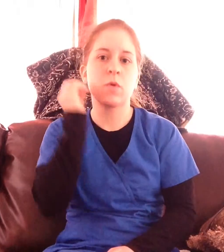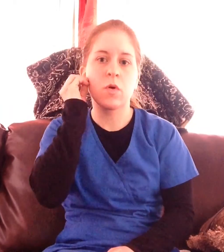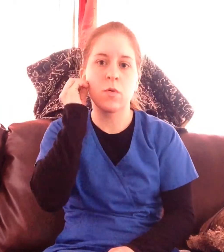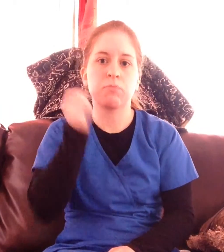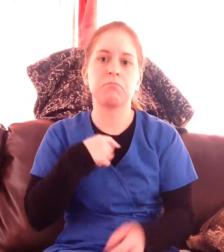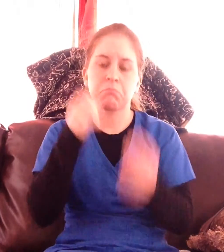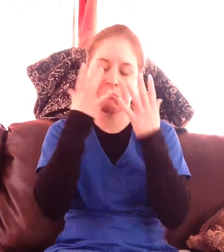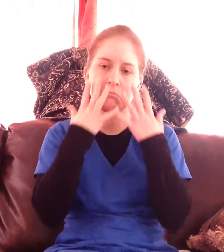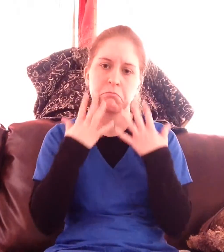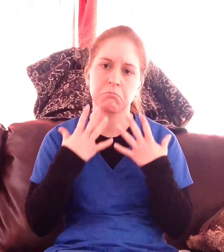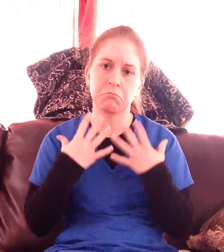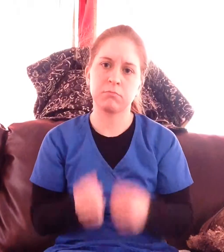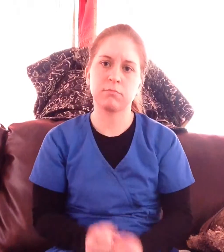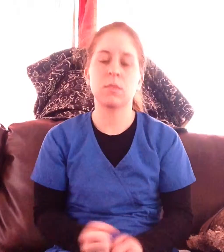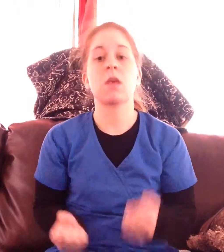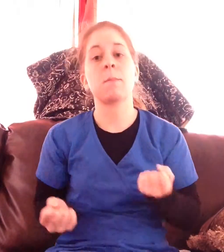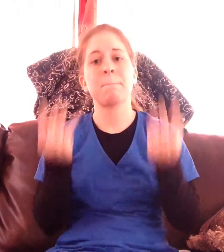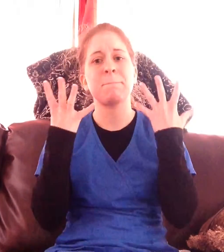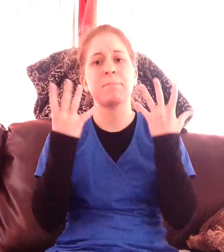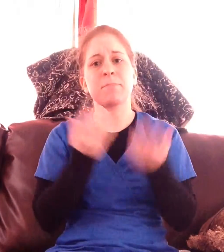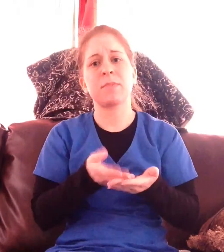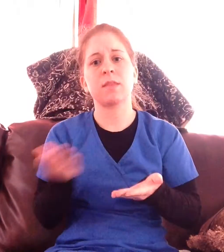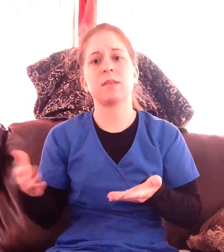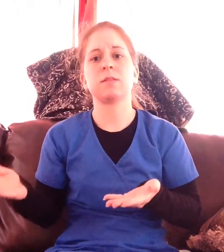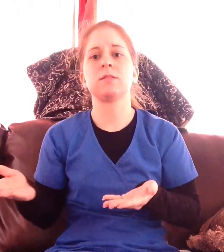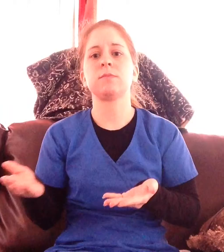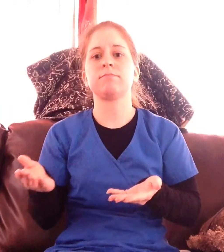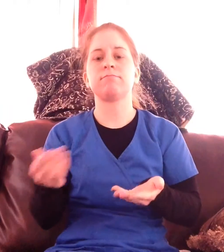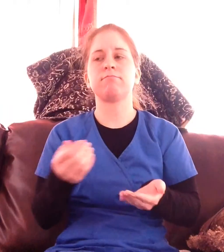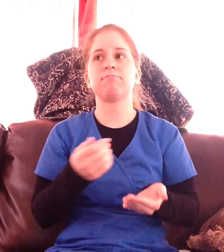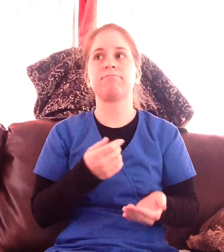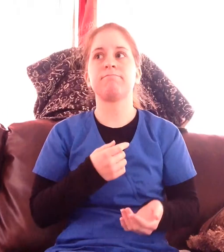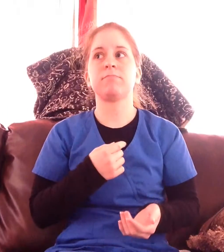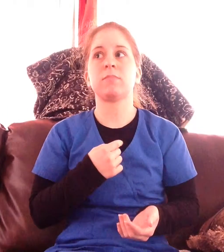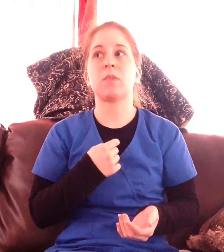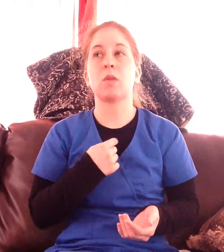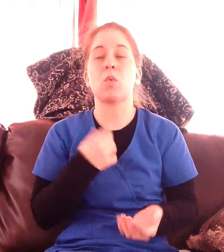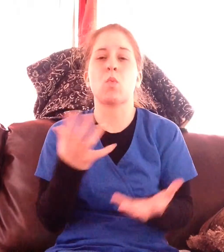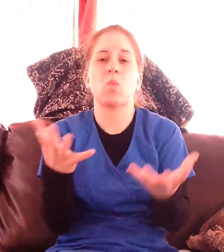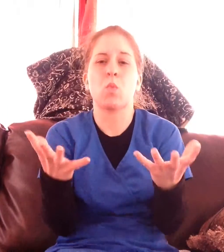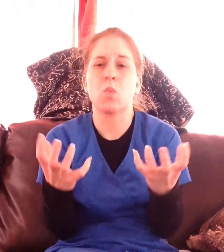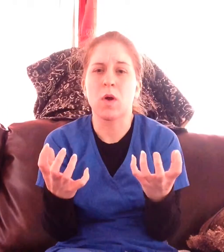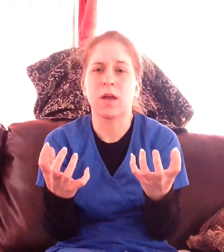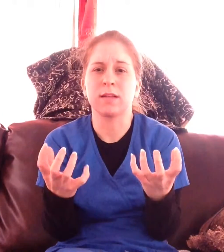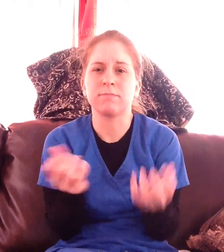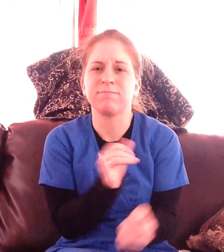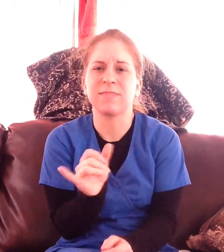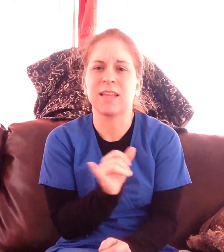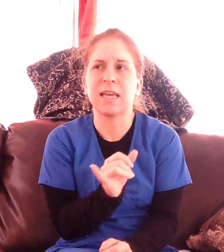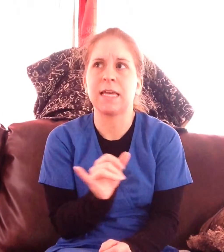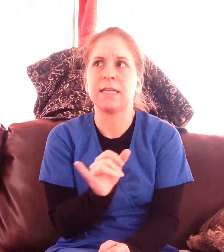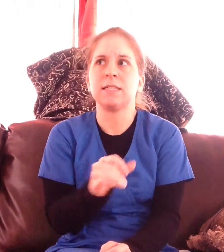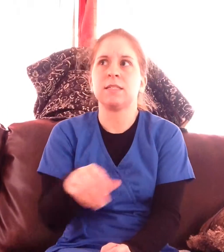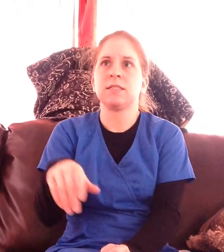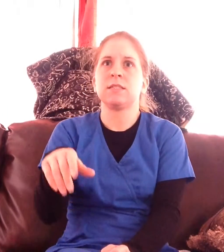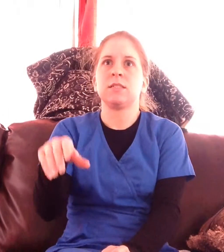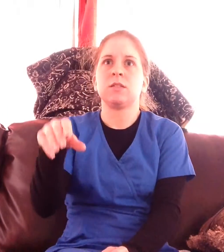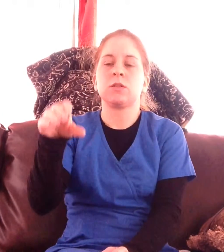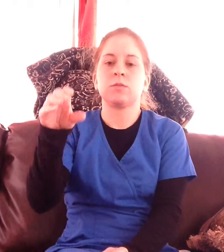There's many things I wish I would have been able to have, like the old monk's bench, which was in fact a bench which